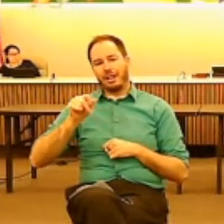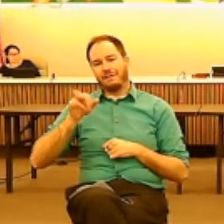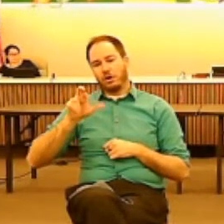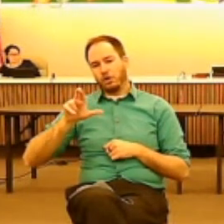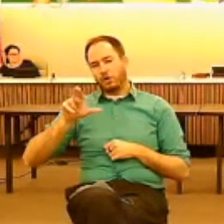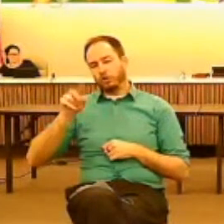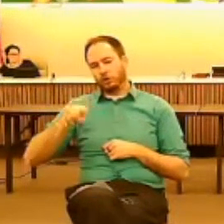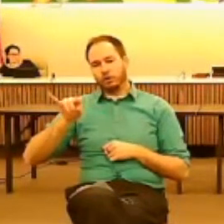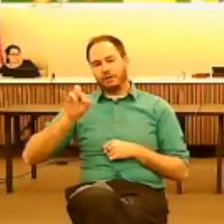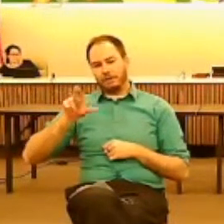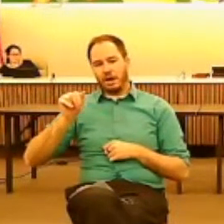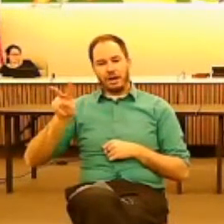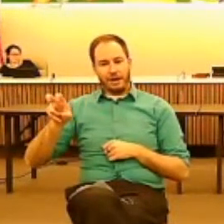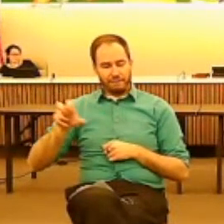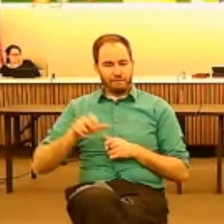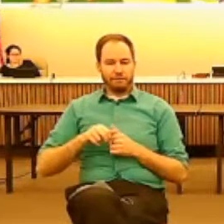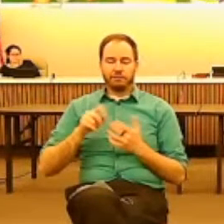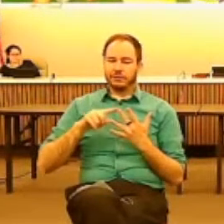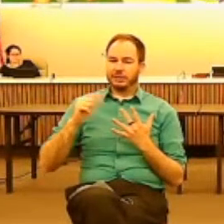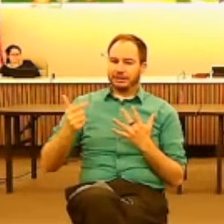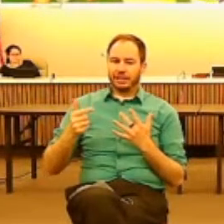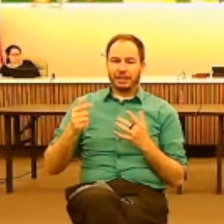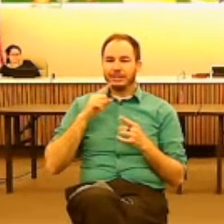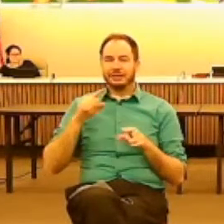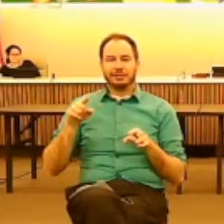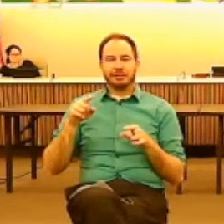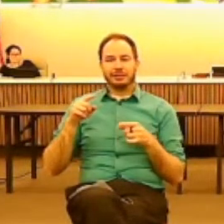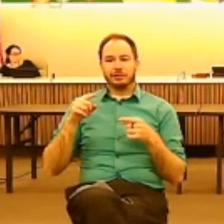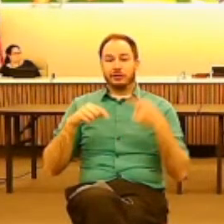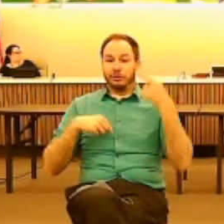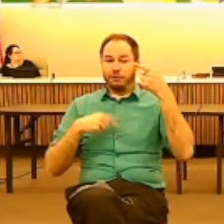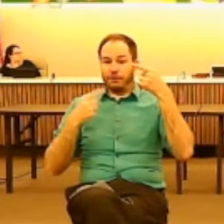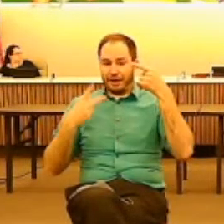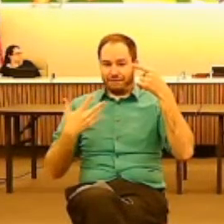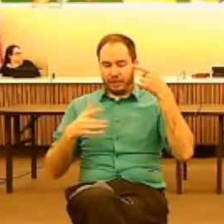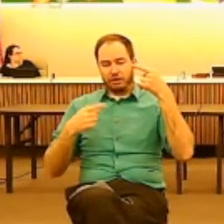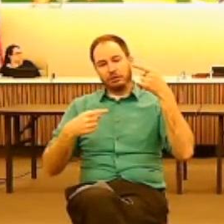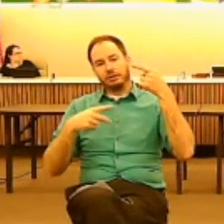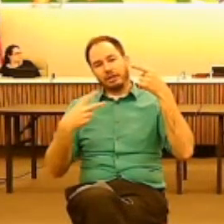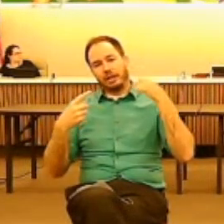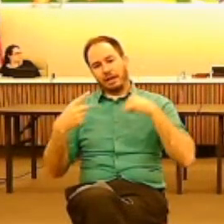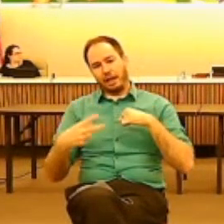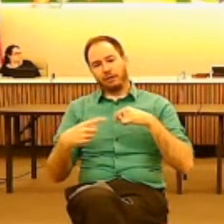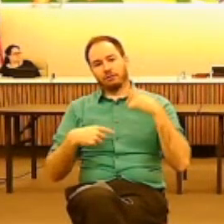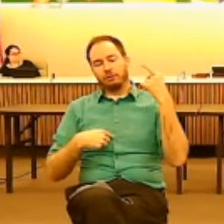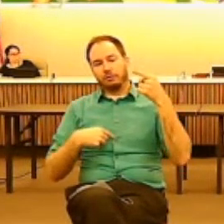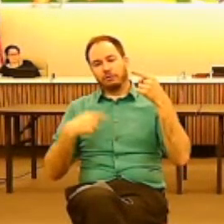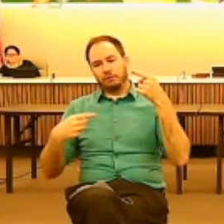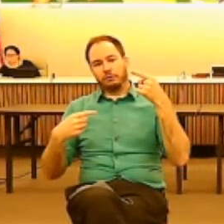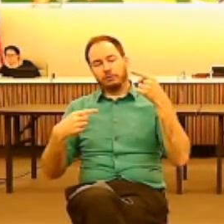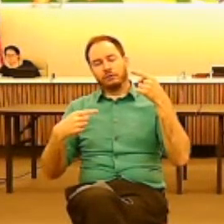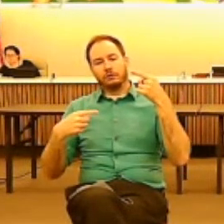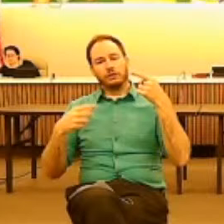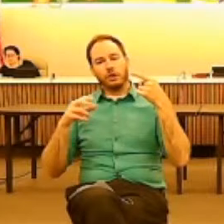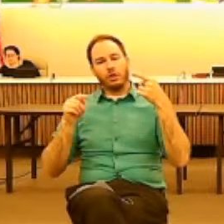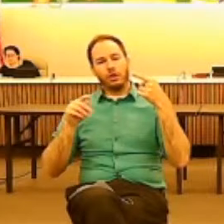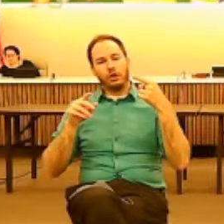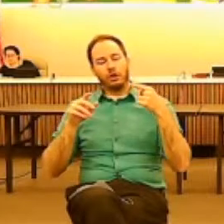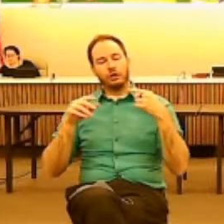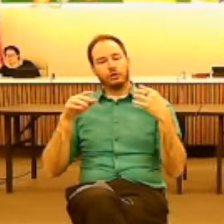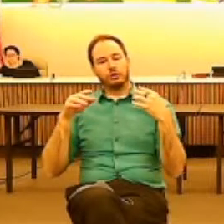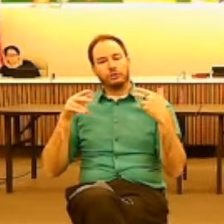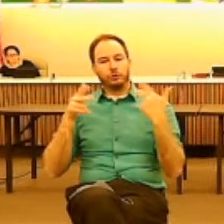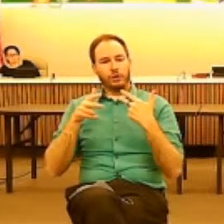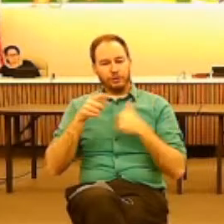Fair Avenue. Second. So this is the second half of that. This one is adding the traffic circle. And if you're wondering why, even though they're